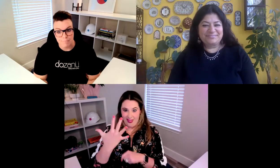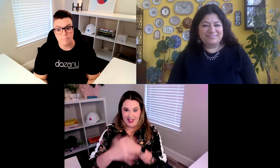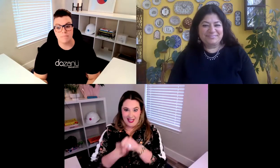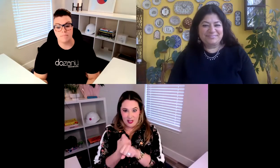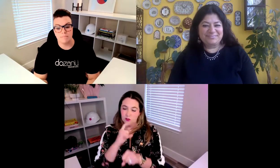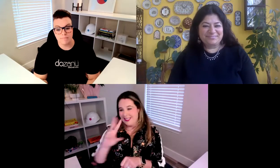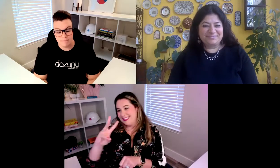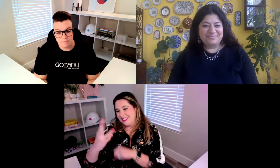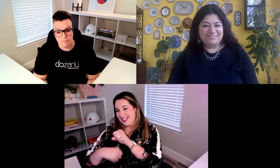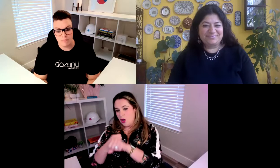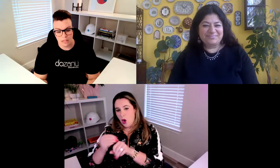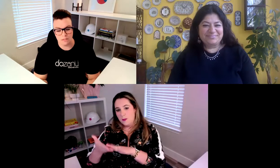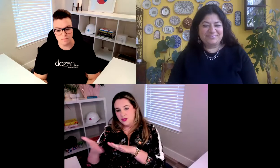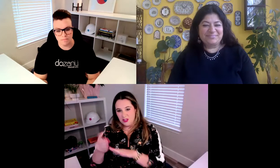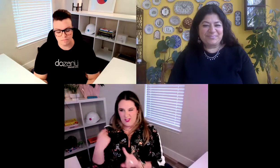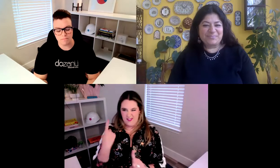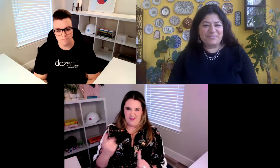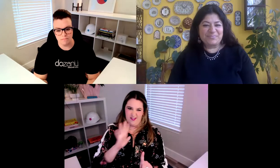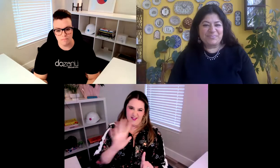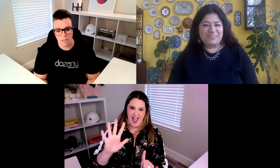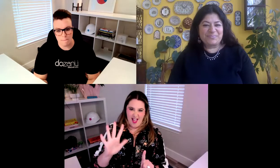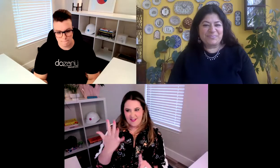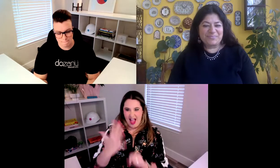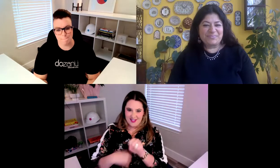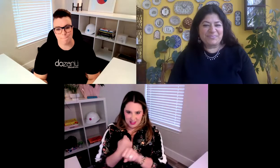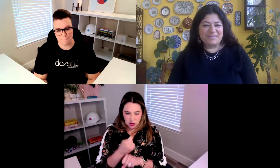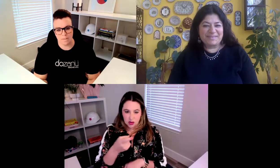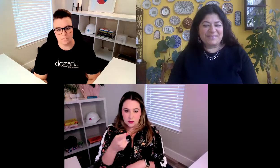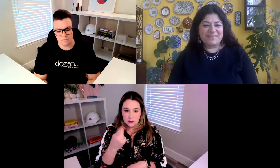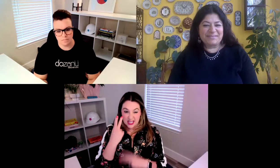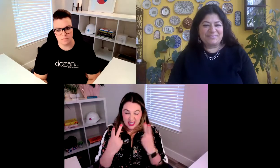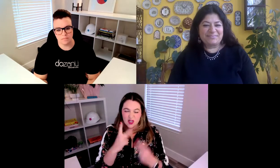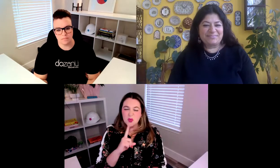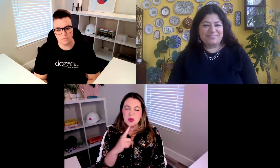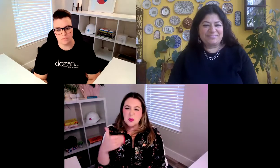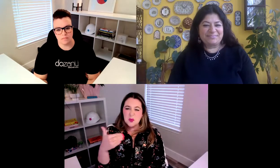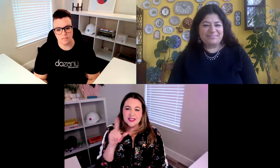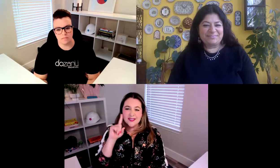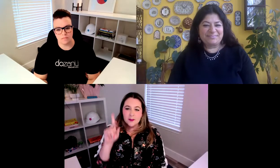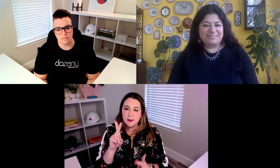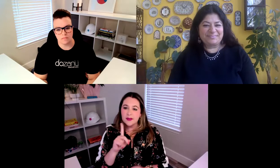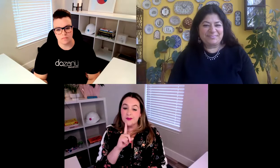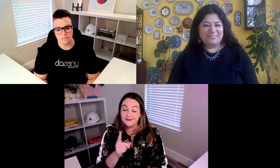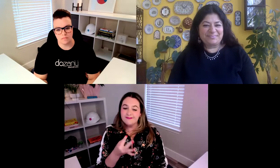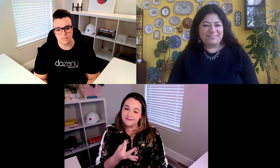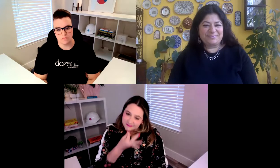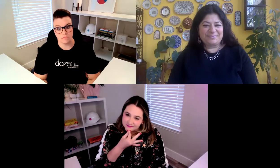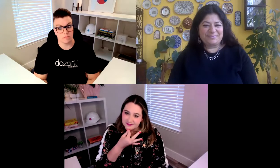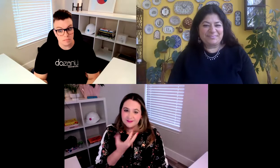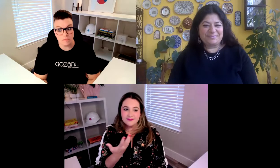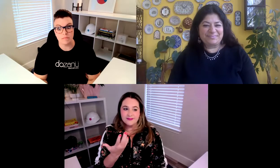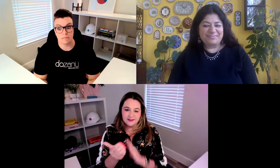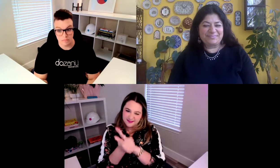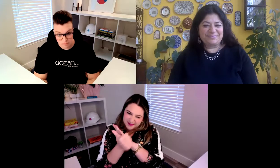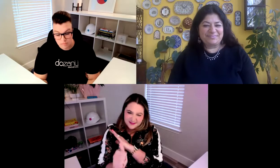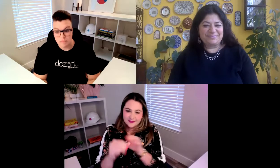my experience, but this being our 6 year operating, well, you know, we have about 5 years really operating, but it's amazing to see, well,